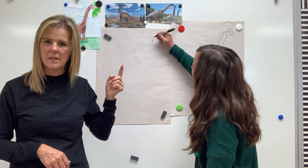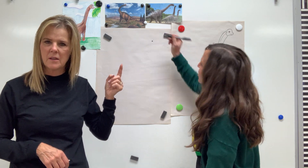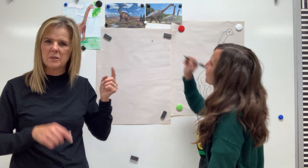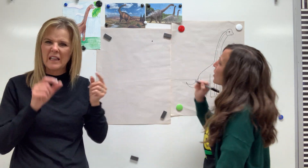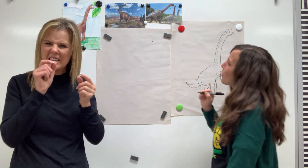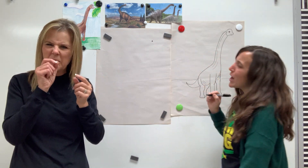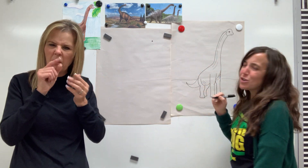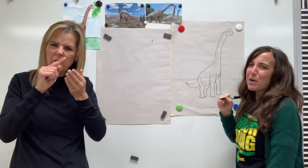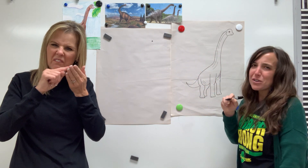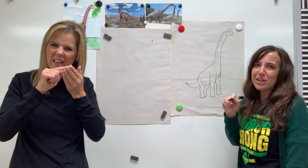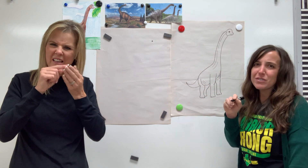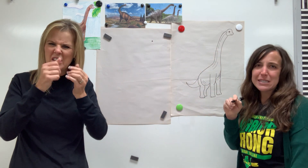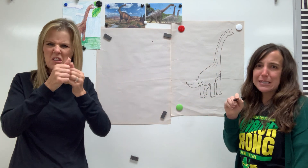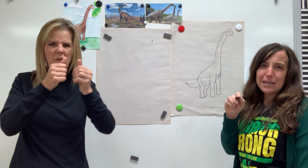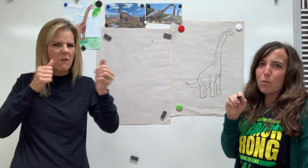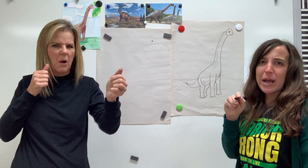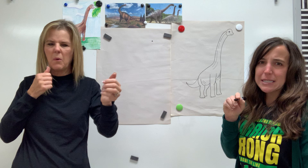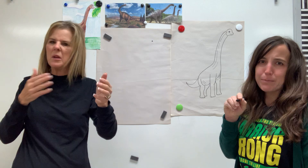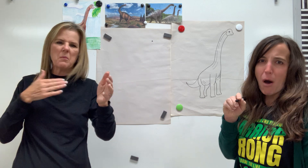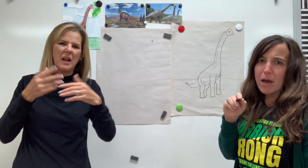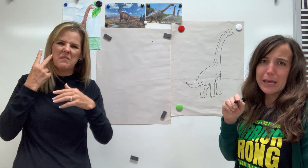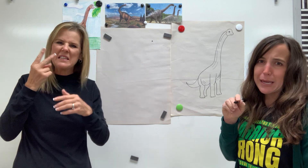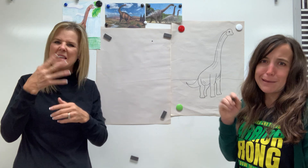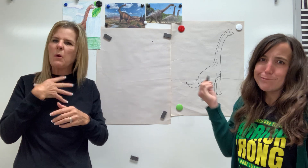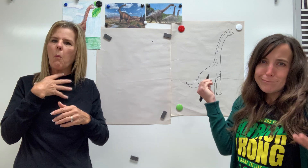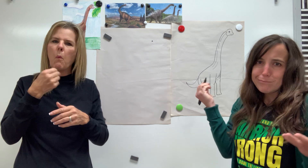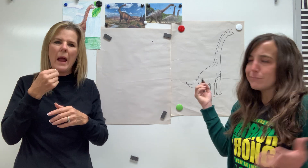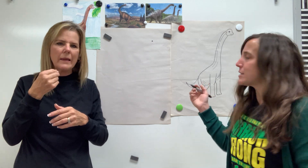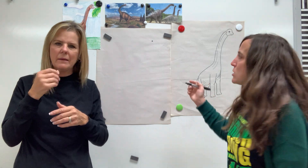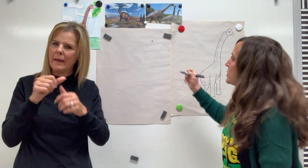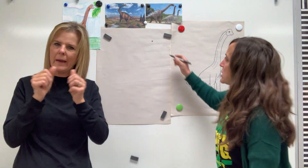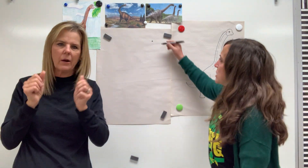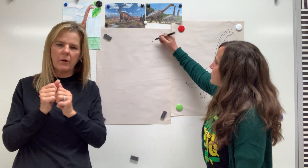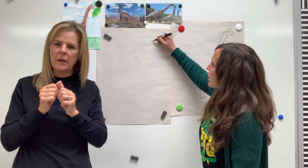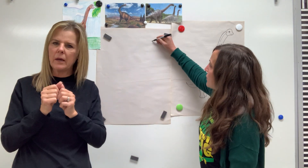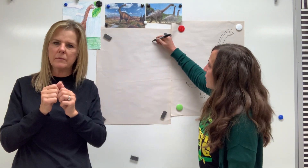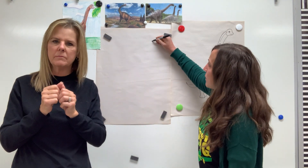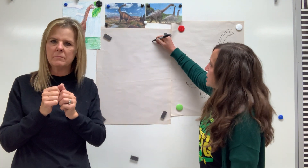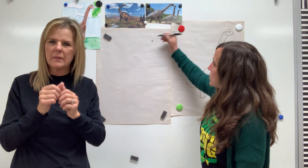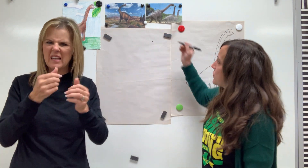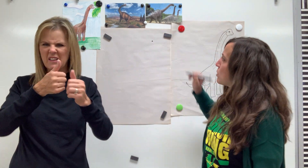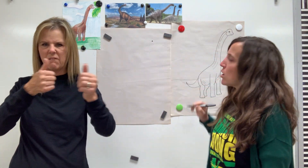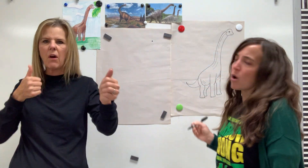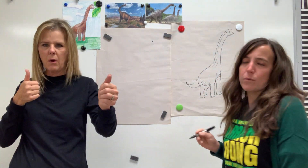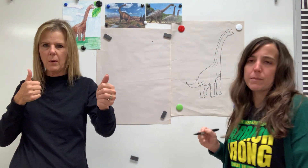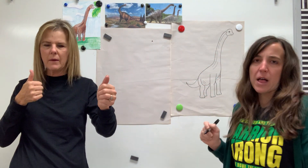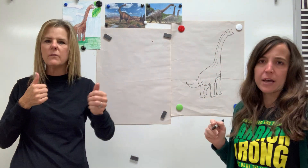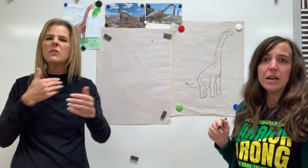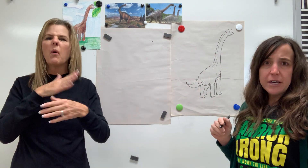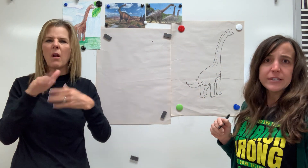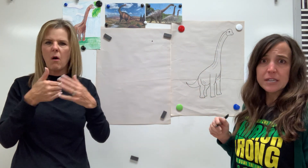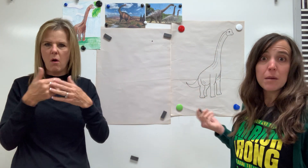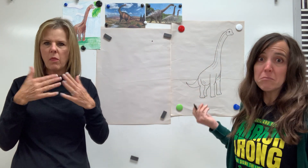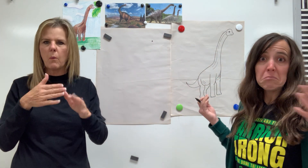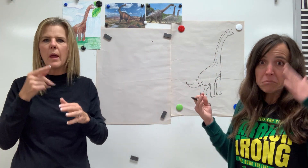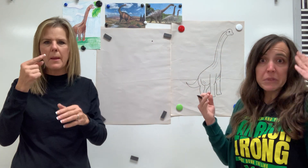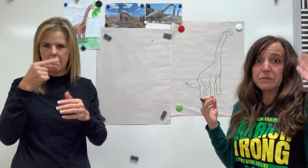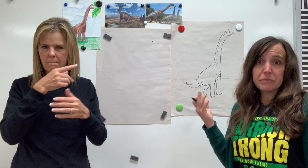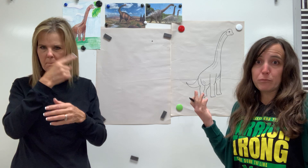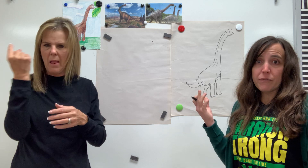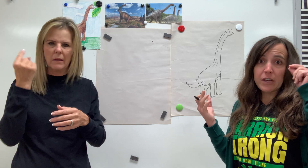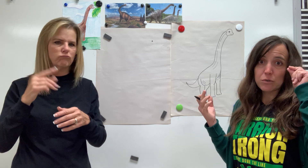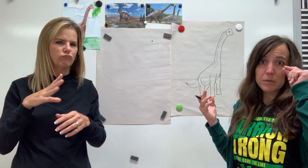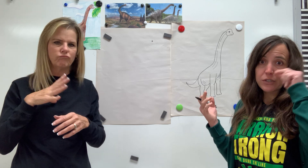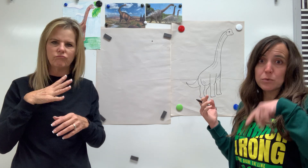in. It's so far away, you might not even see a white spot in it. It's no big deal, it's very far away. So if you want it all the way black, this time